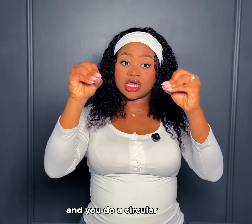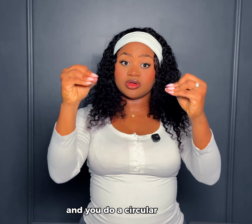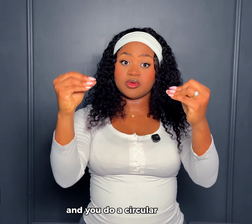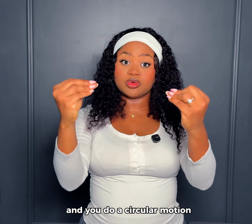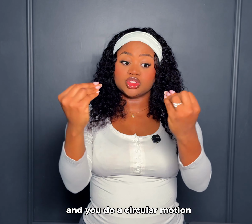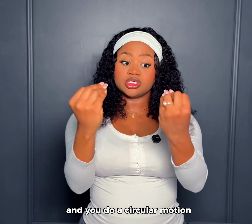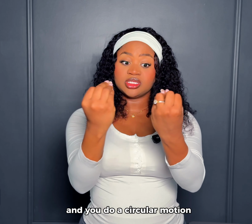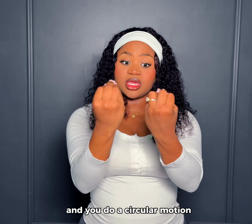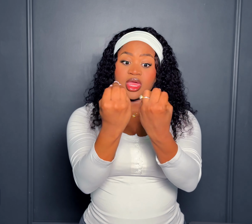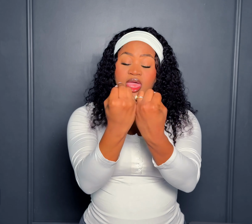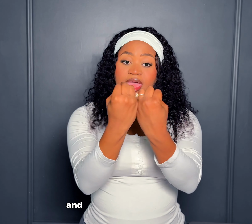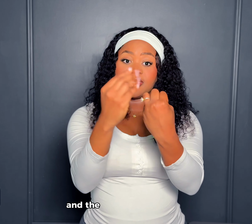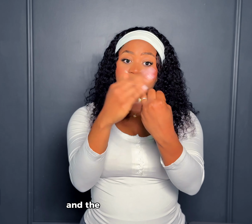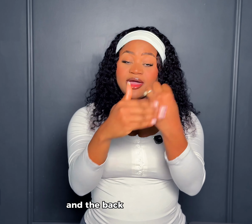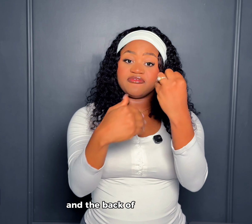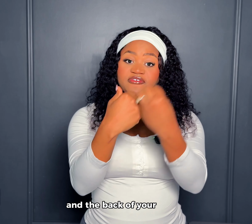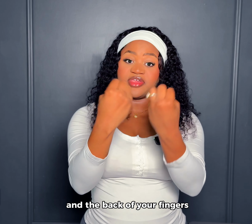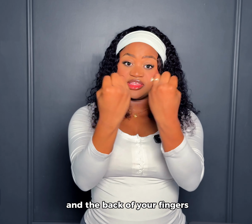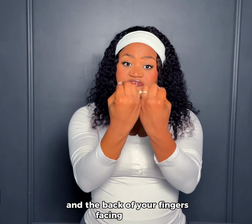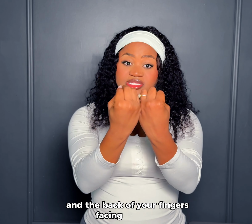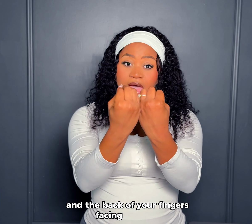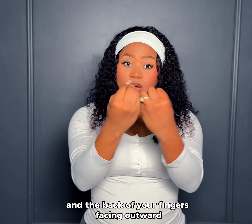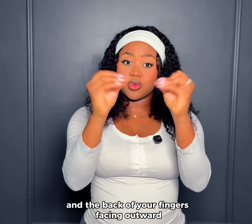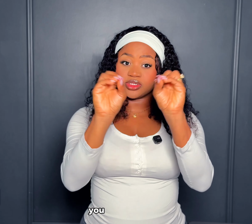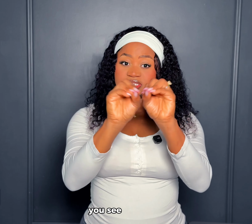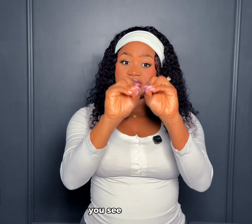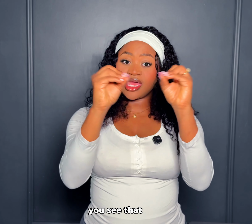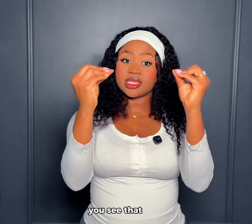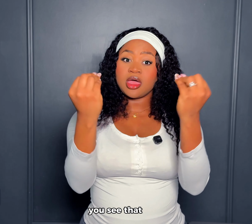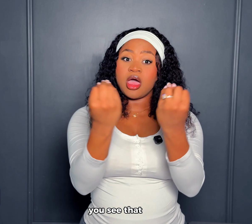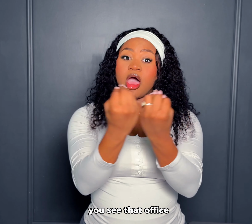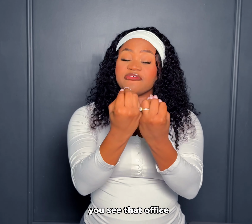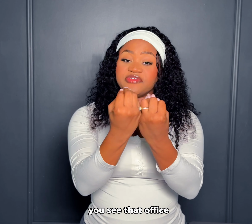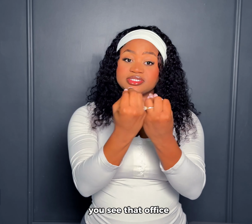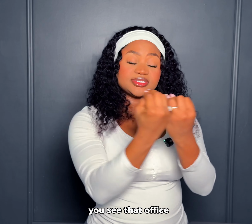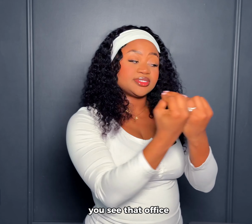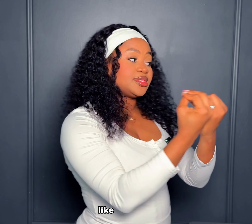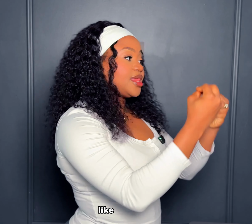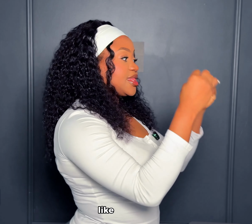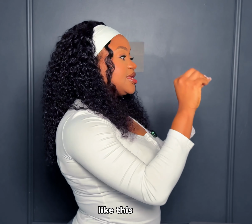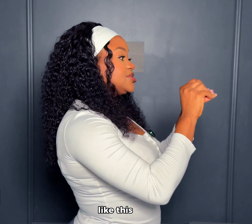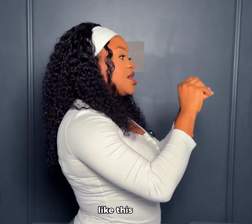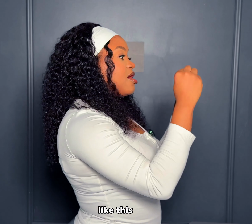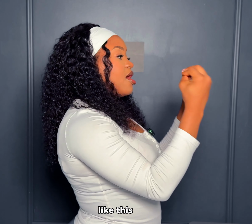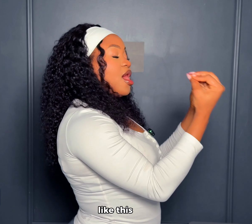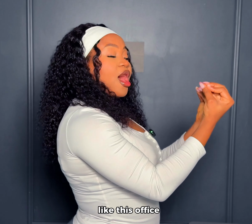circular motion and the back of your fingers facing outward. You see that? Office. Like this.